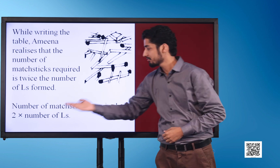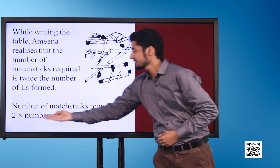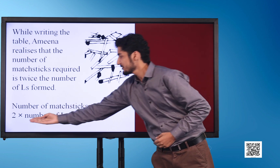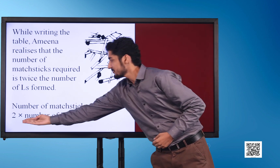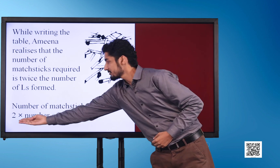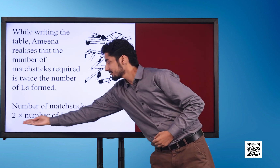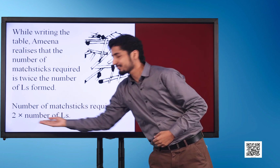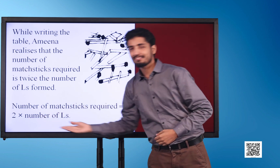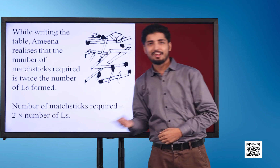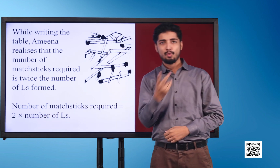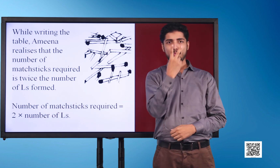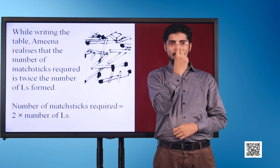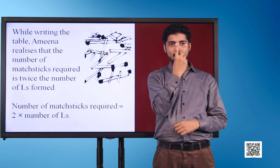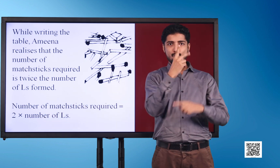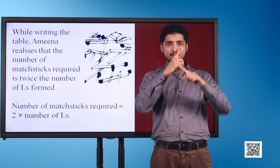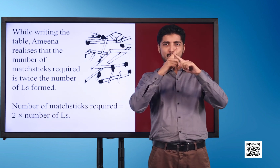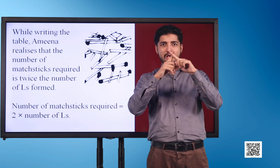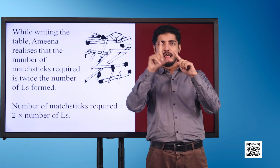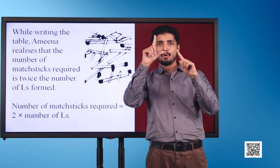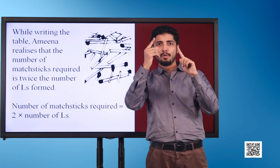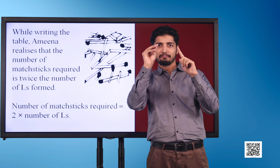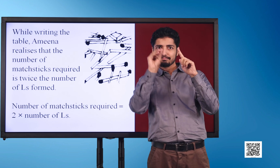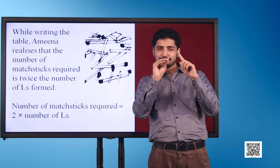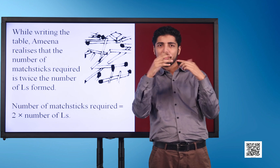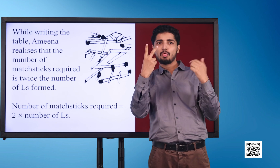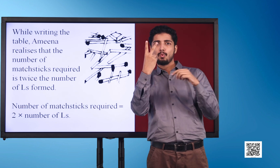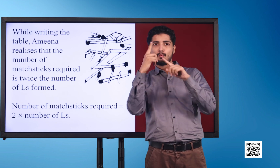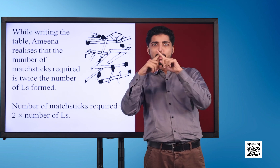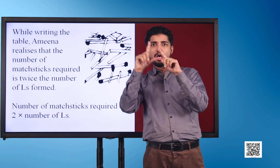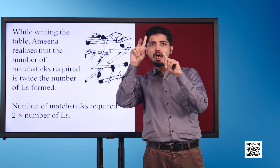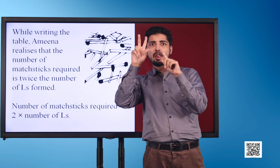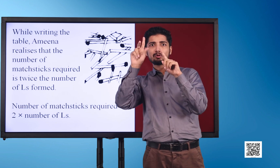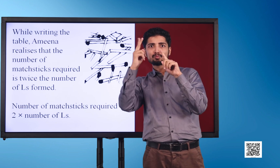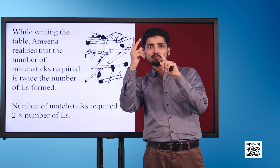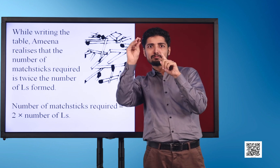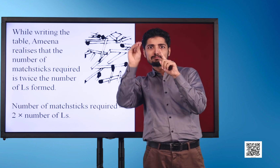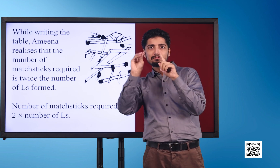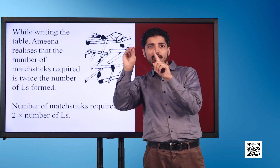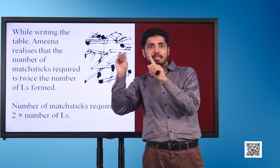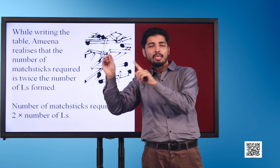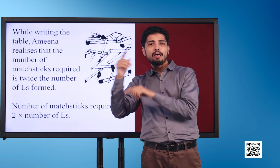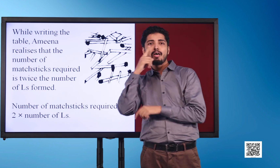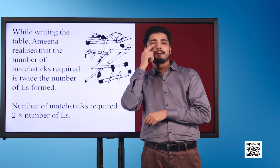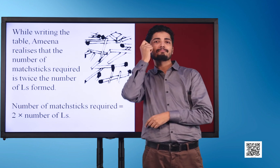Number of matchsticks required is equal to 2 multiplied by number of L's.